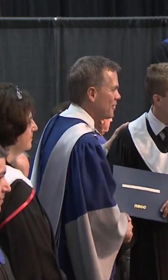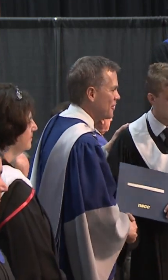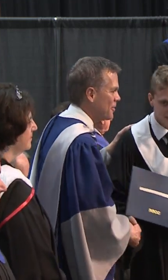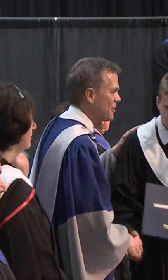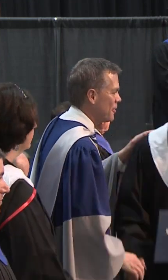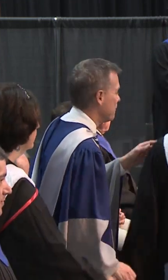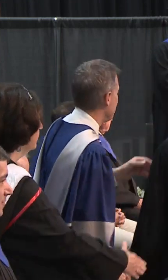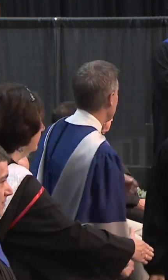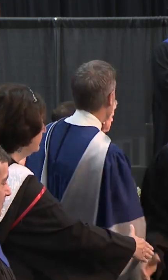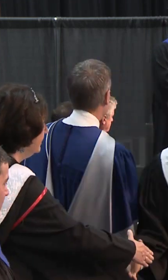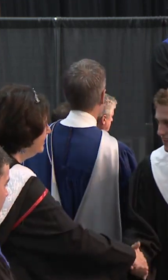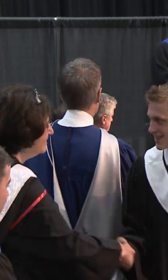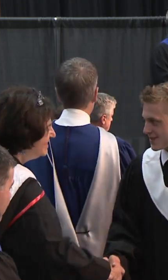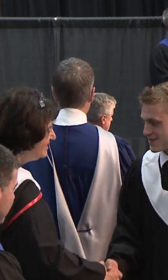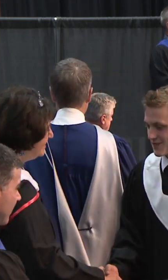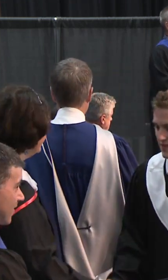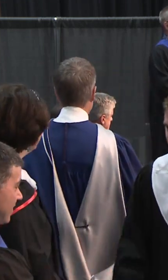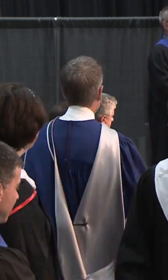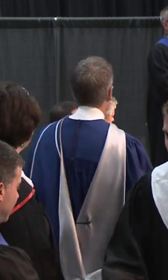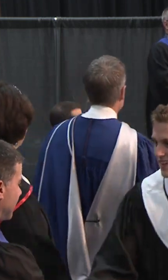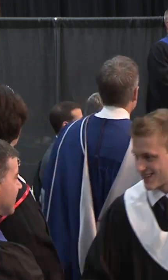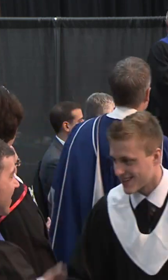Paul Mullen with honors.